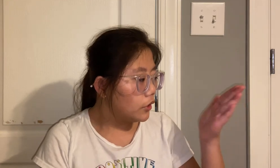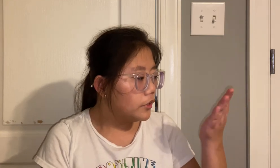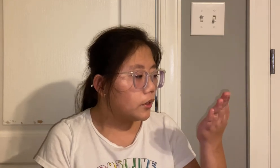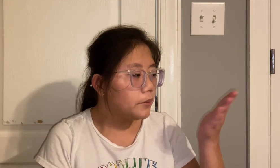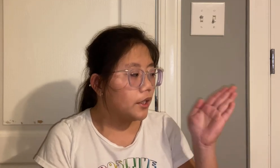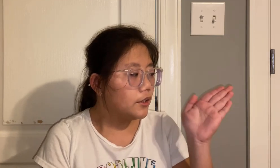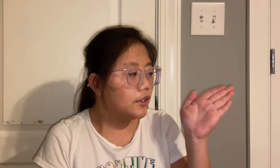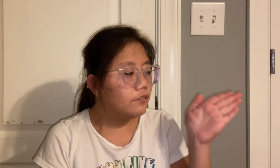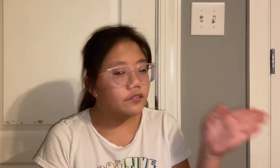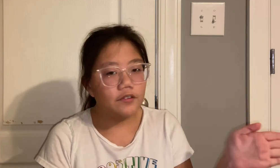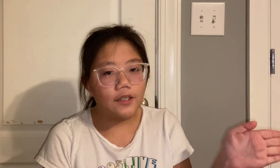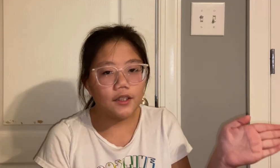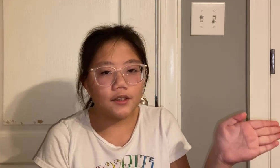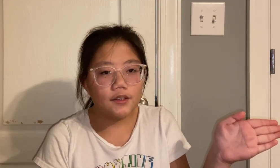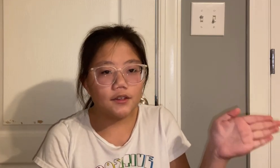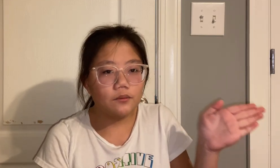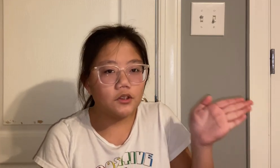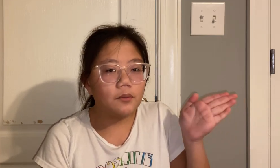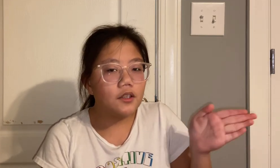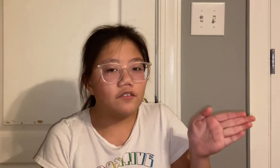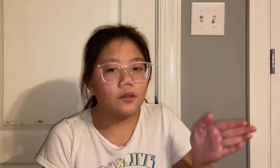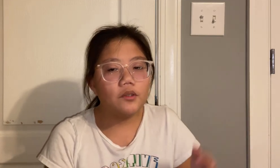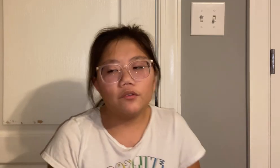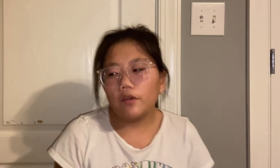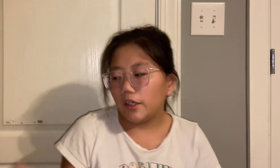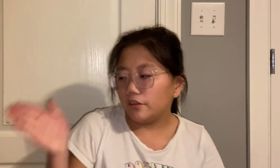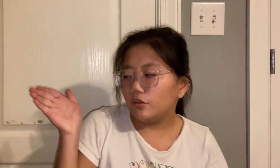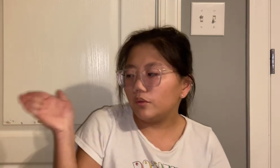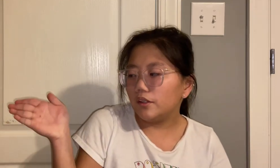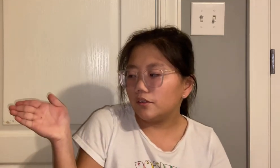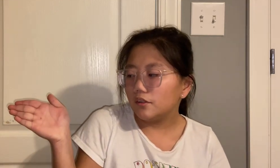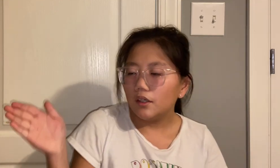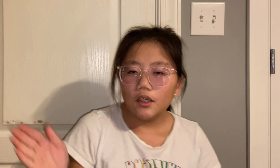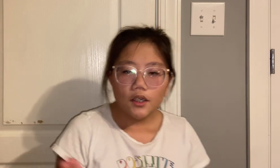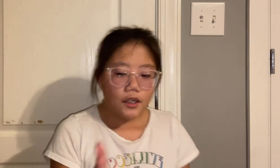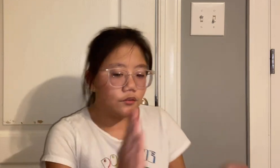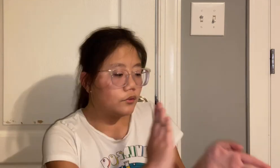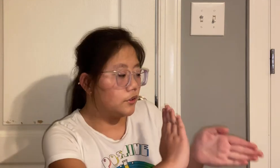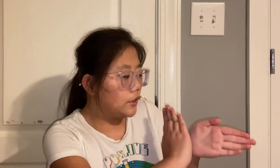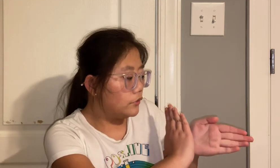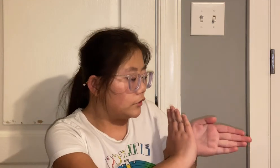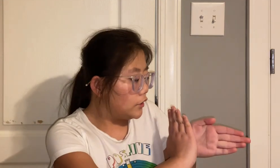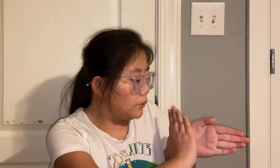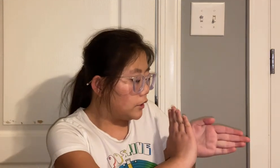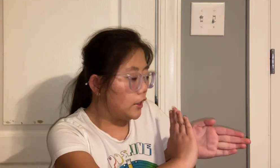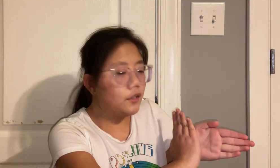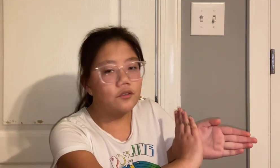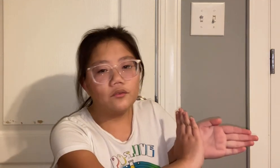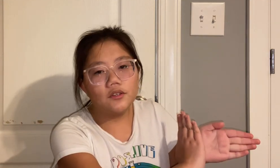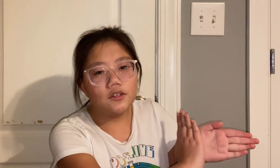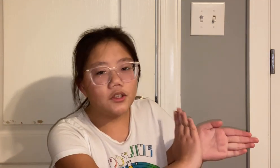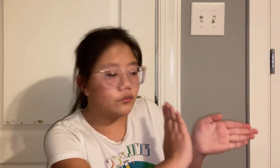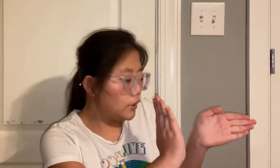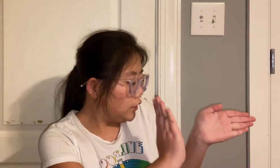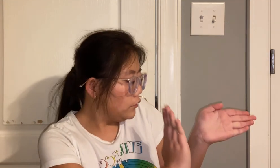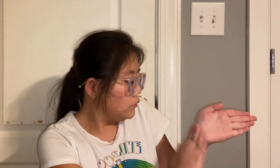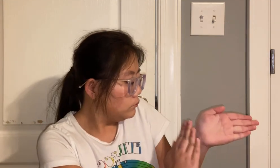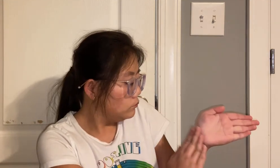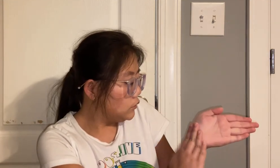non-dominant hand and have it flat like this which is my left hand but if you're right-handed do this and you're going to take your dominant hand and you're going to stick it right here on